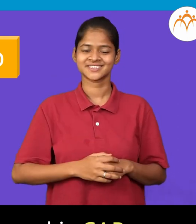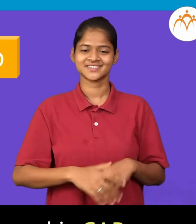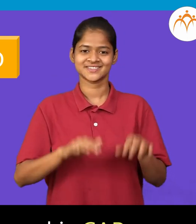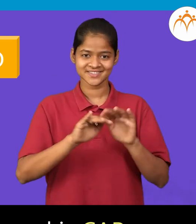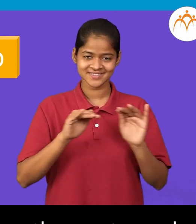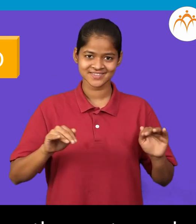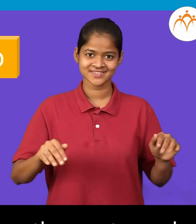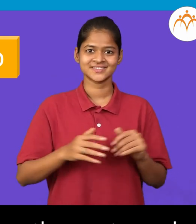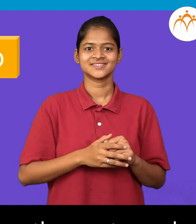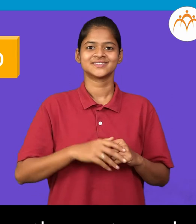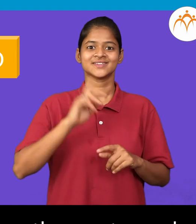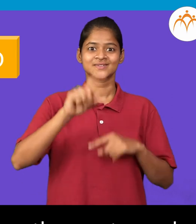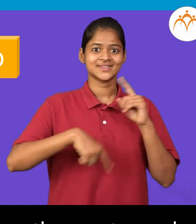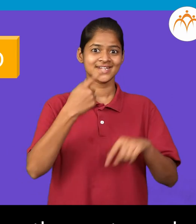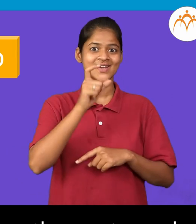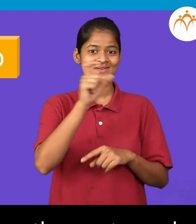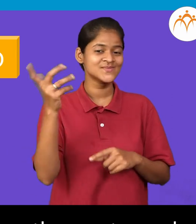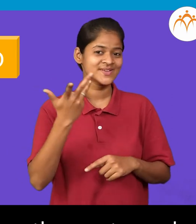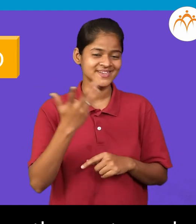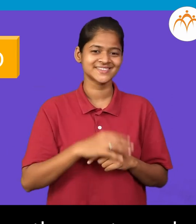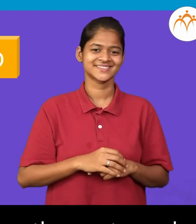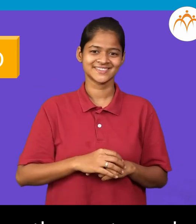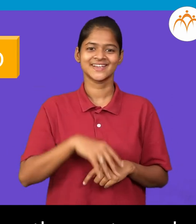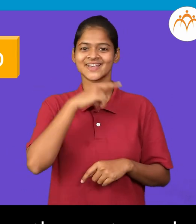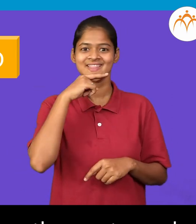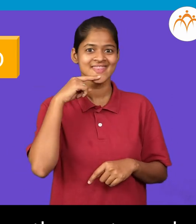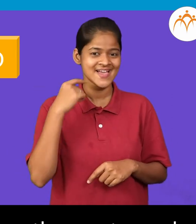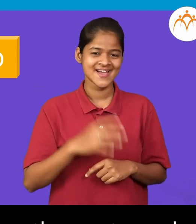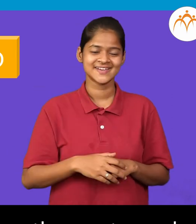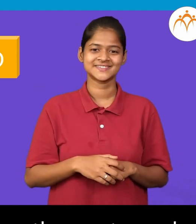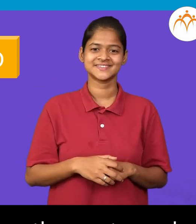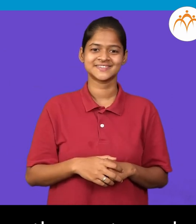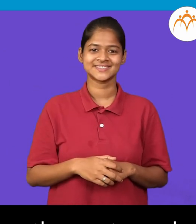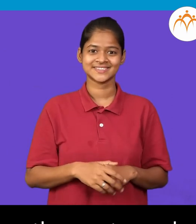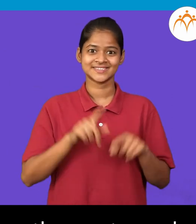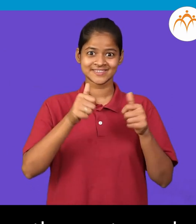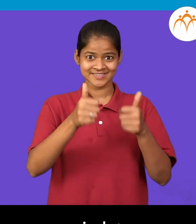Children, now you tell me the next word. Red,